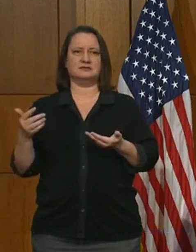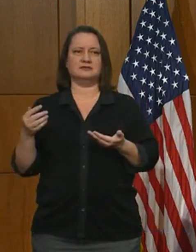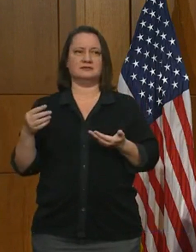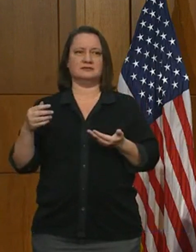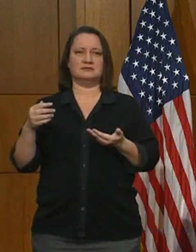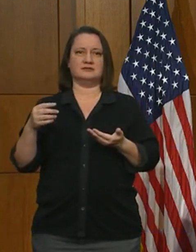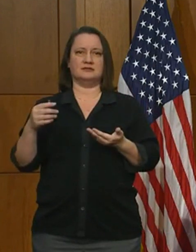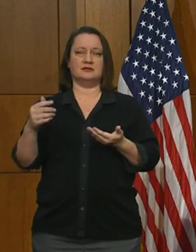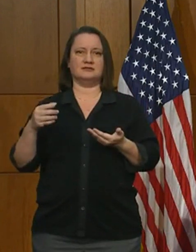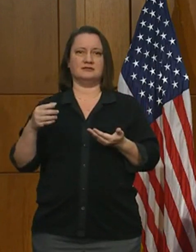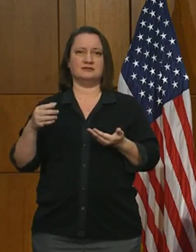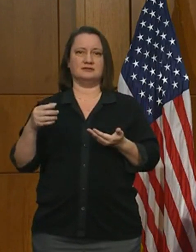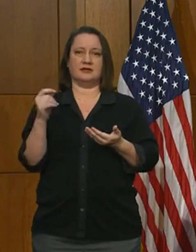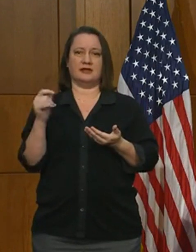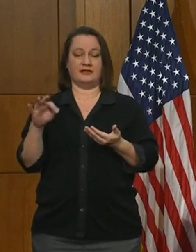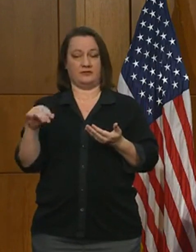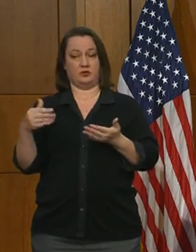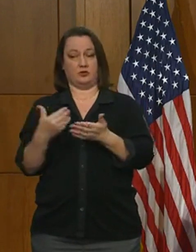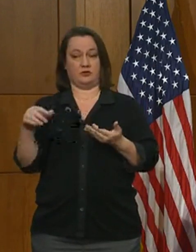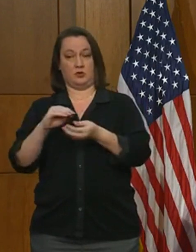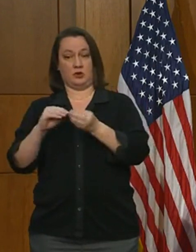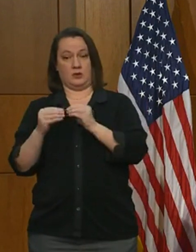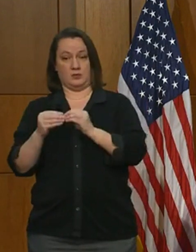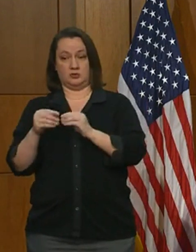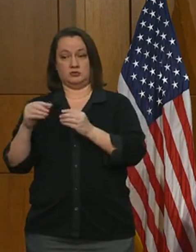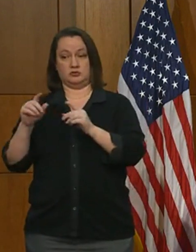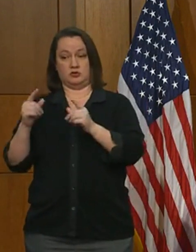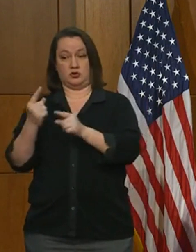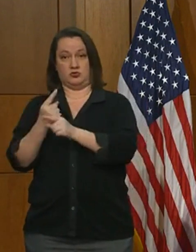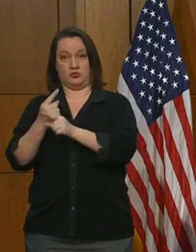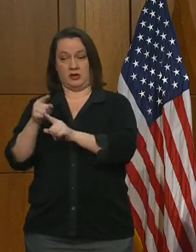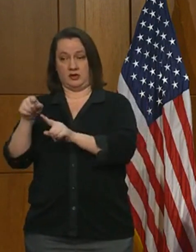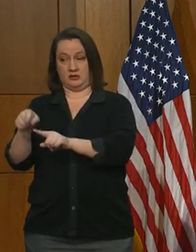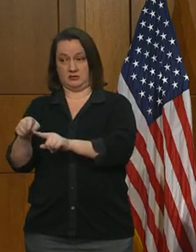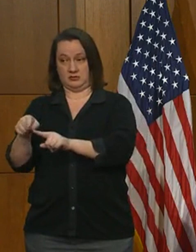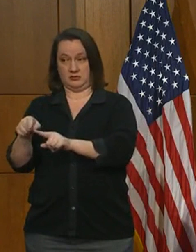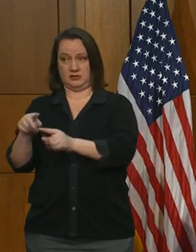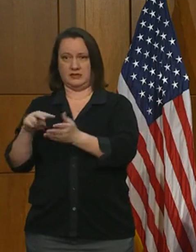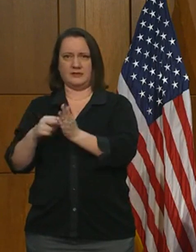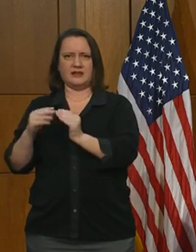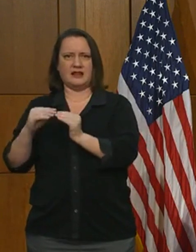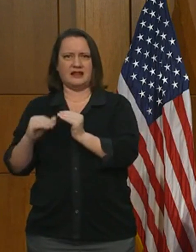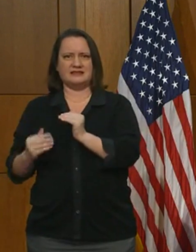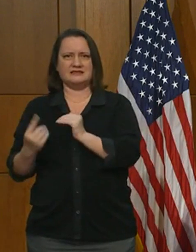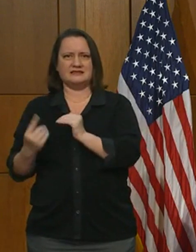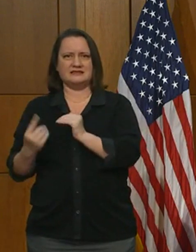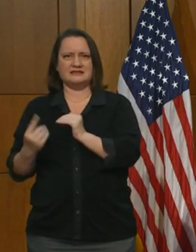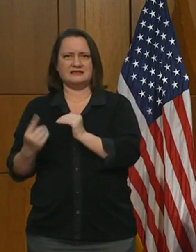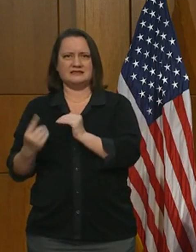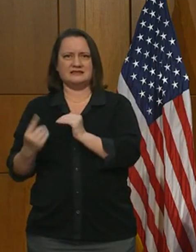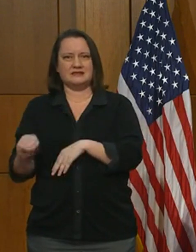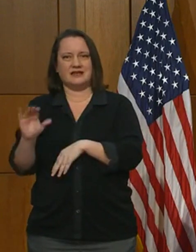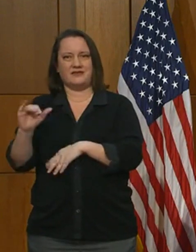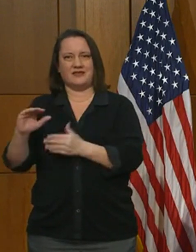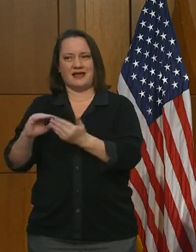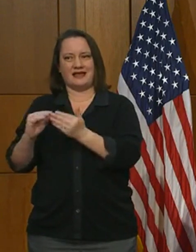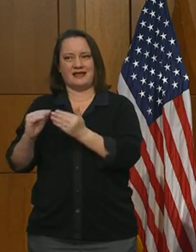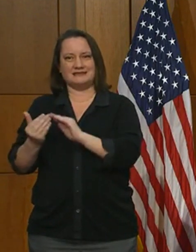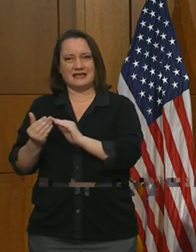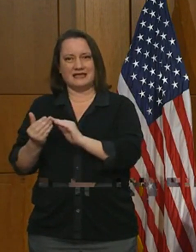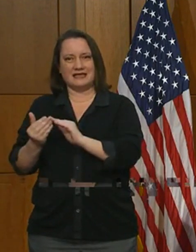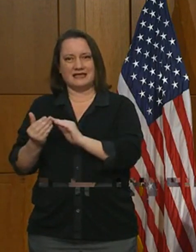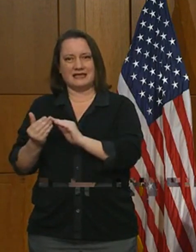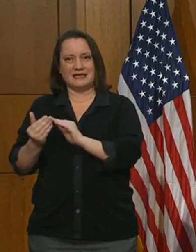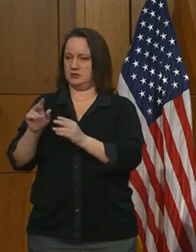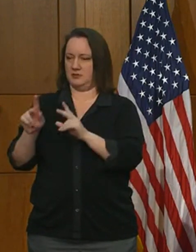encounter numbers are correct, and far fewer than 1% of the city's population has been tested, how do we really know